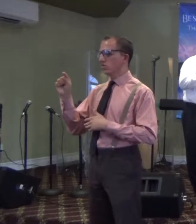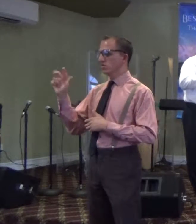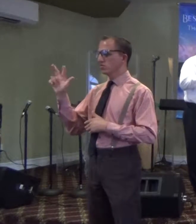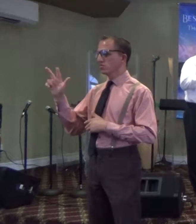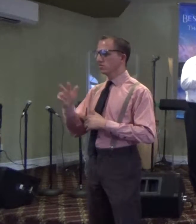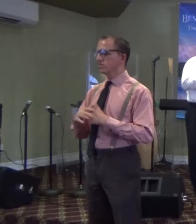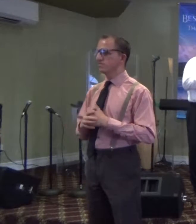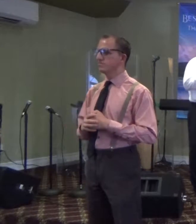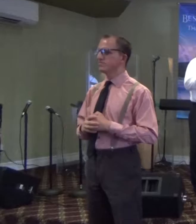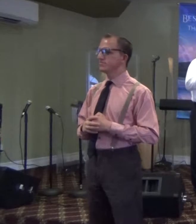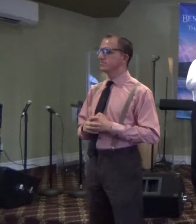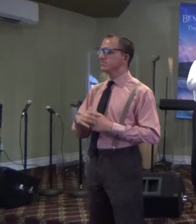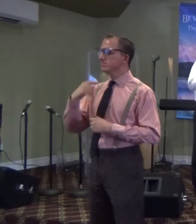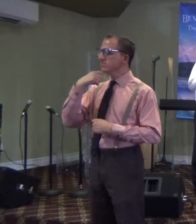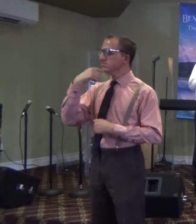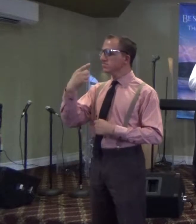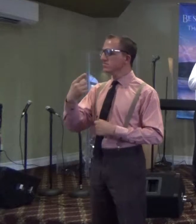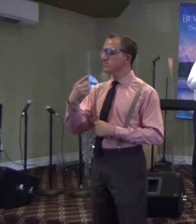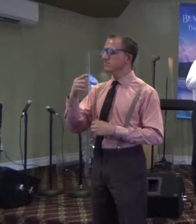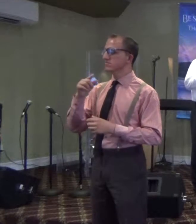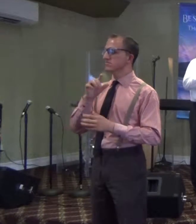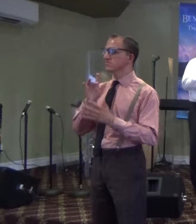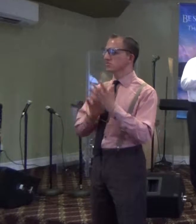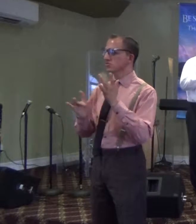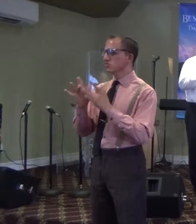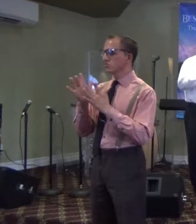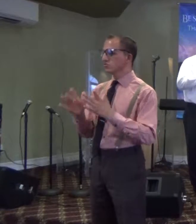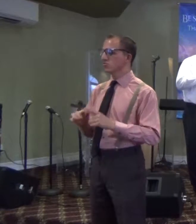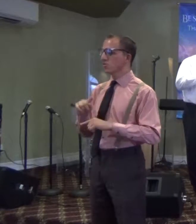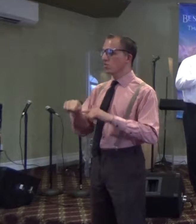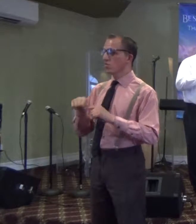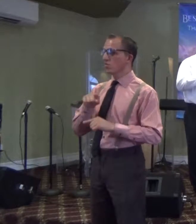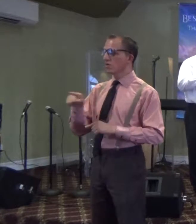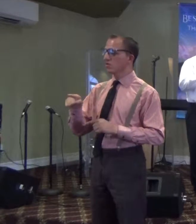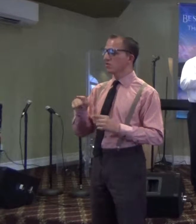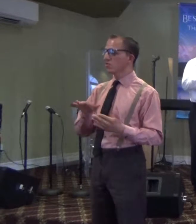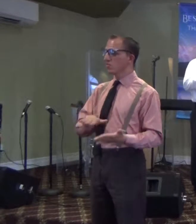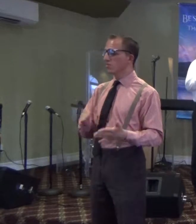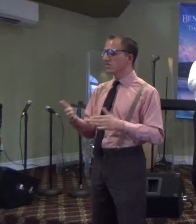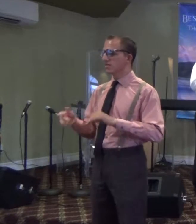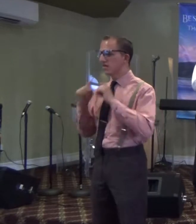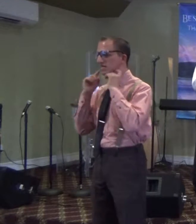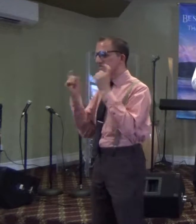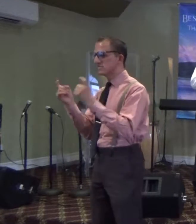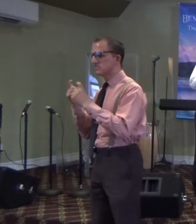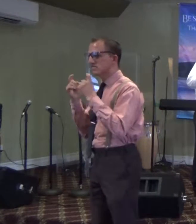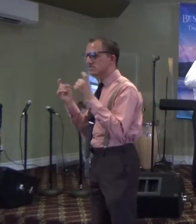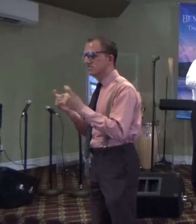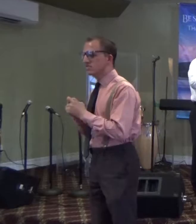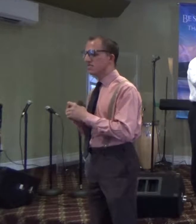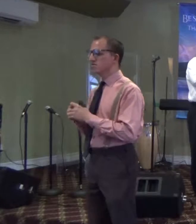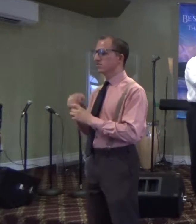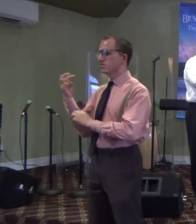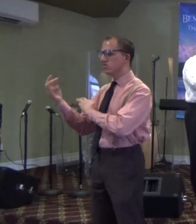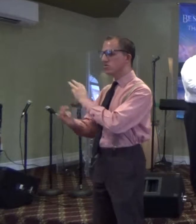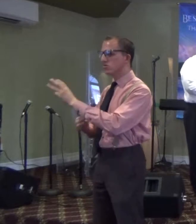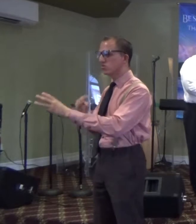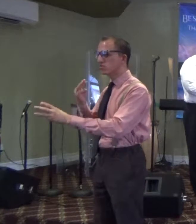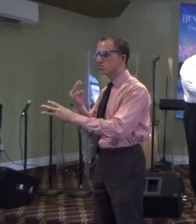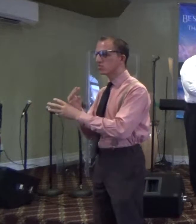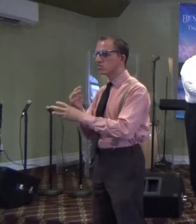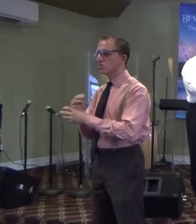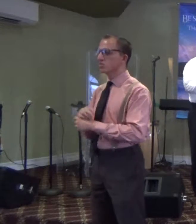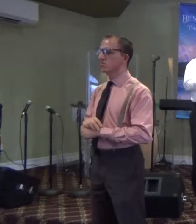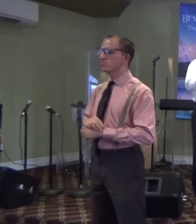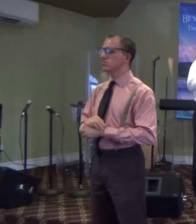3, dice a los cristianos, he tells cuando them, estabais muertos en vuestros When you were delitos y pecados, dead in your sins and